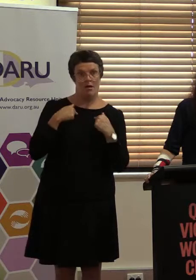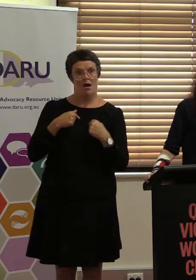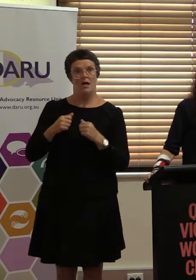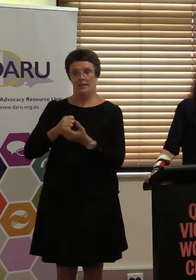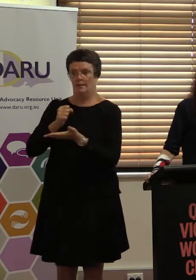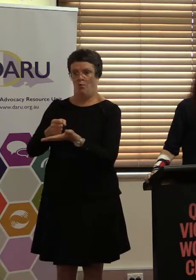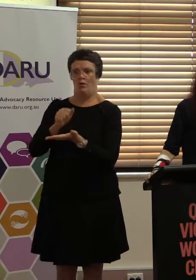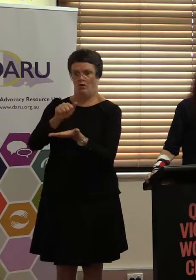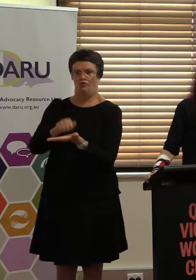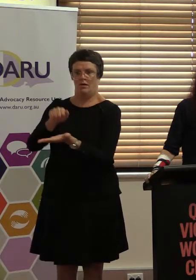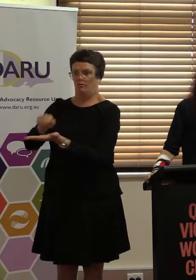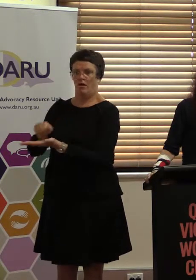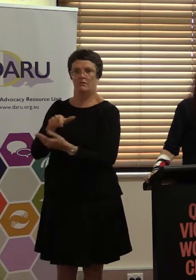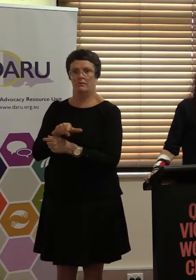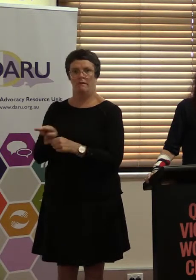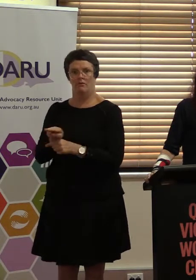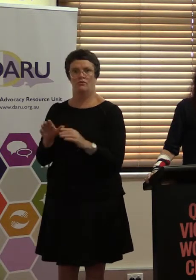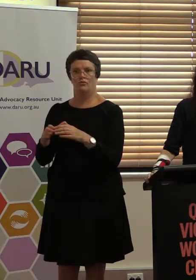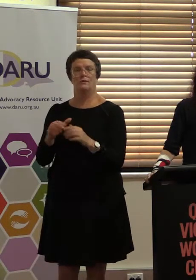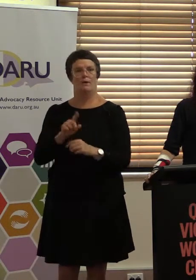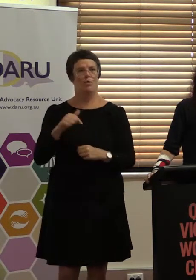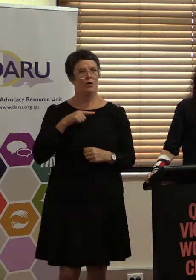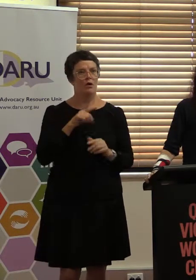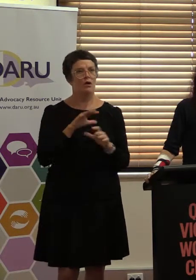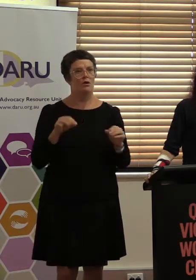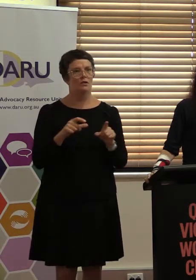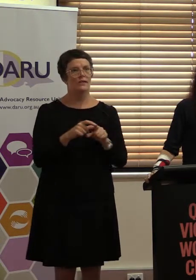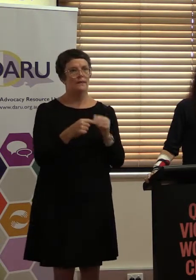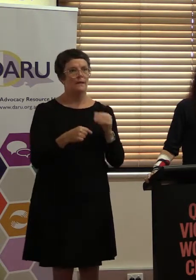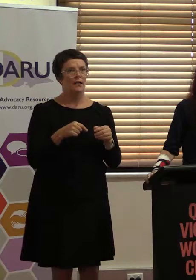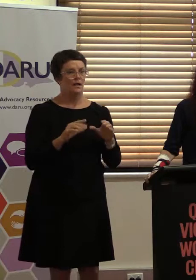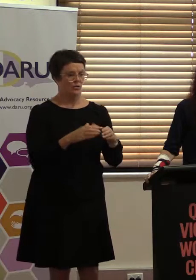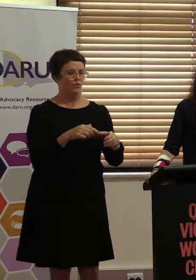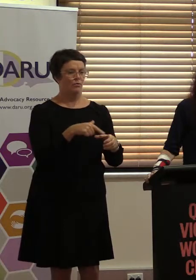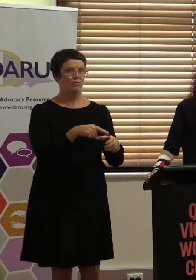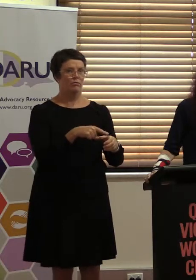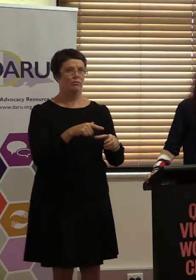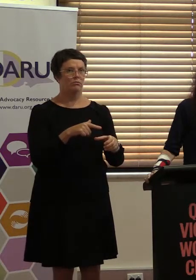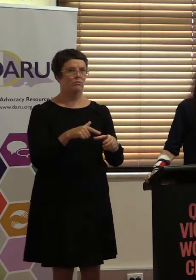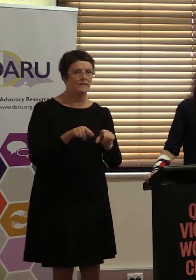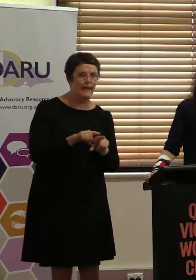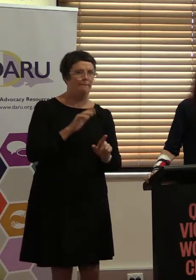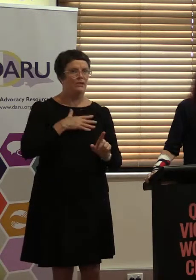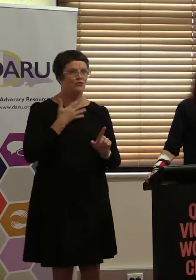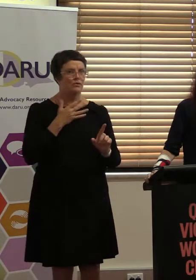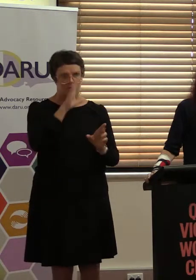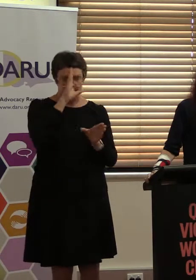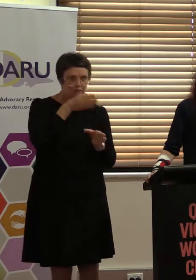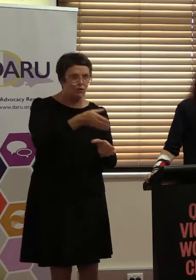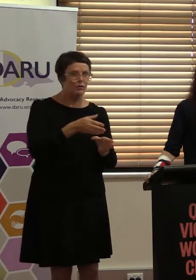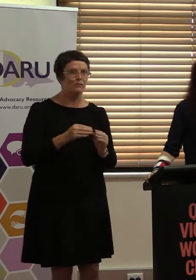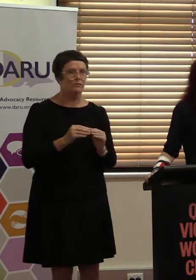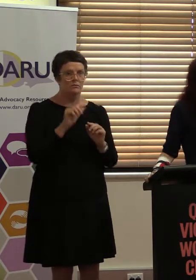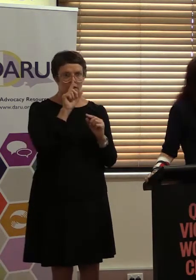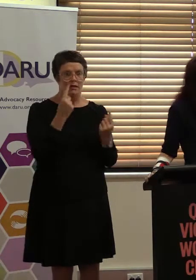get a Guernsey and get the same level of interest in the abuse of them and the discrimination against them that other groups can.